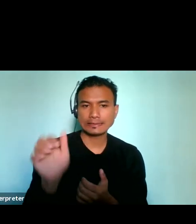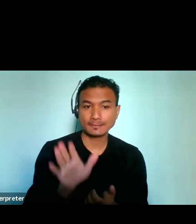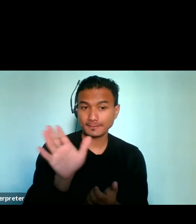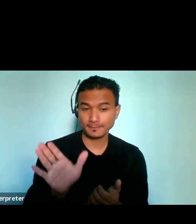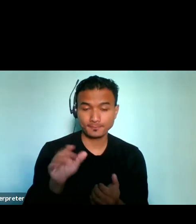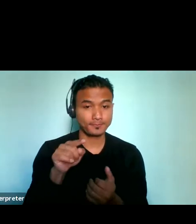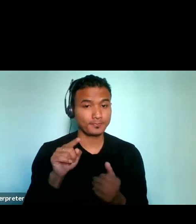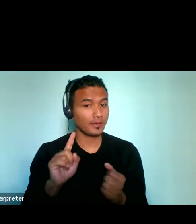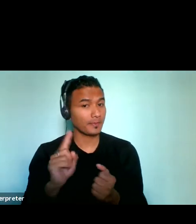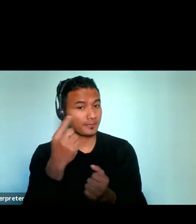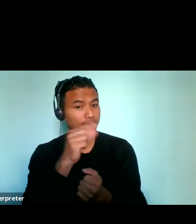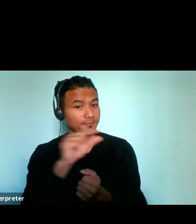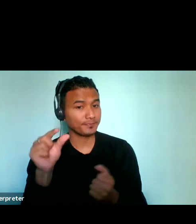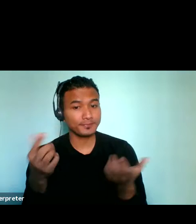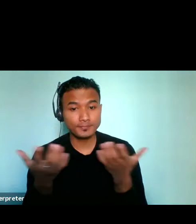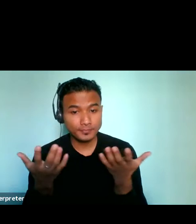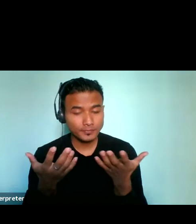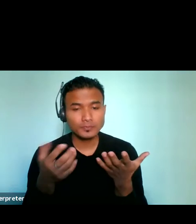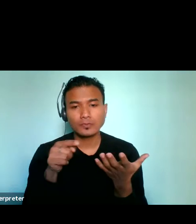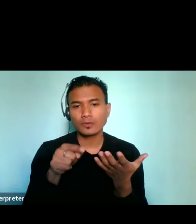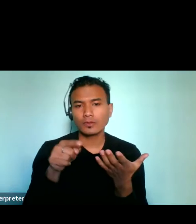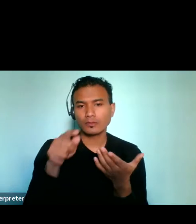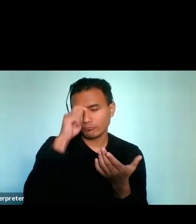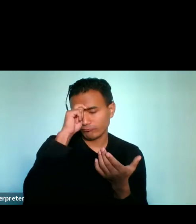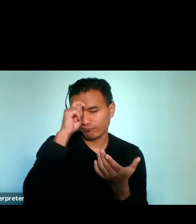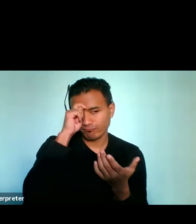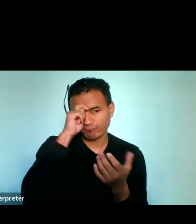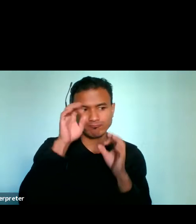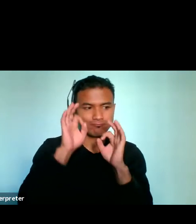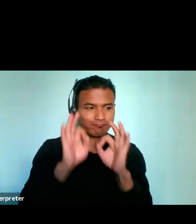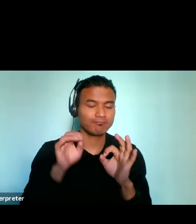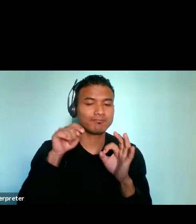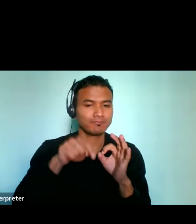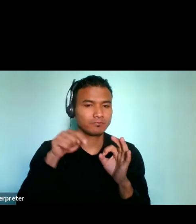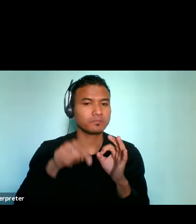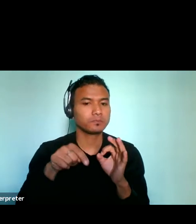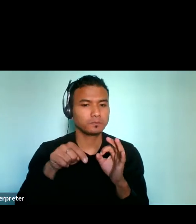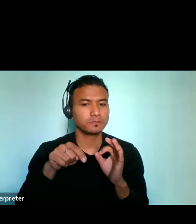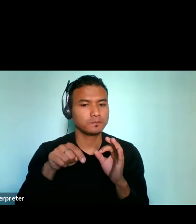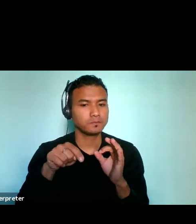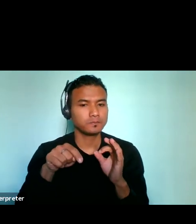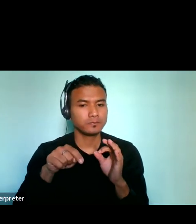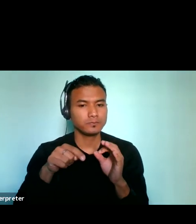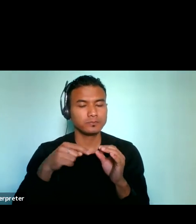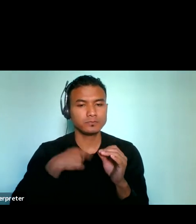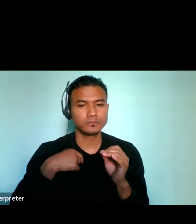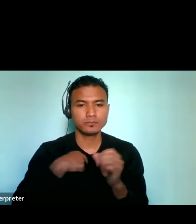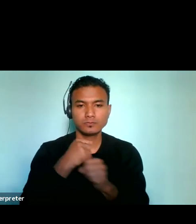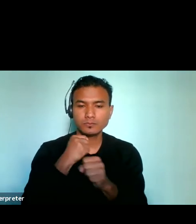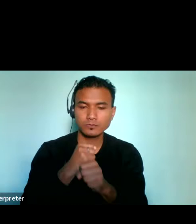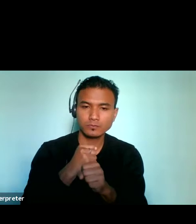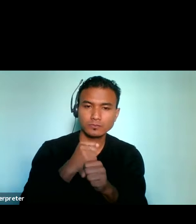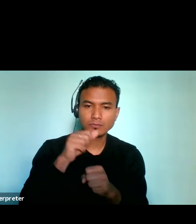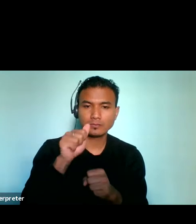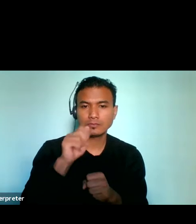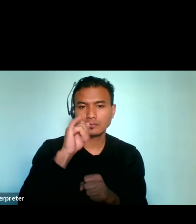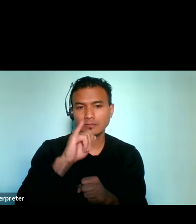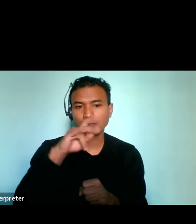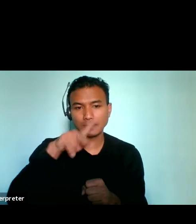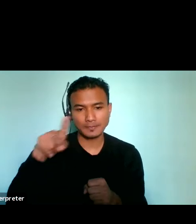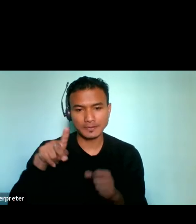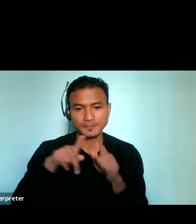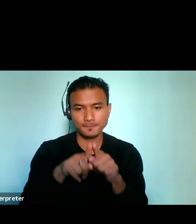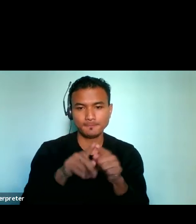And the first is, what an honor it's been to work alongside our member AIPP